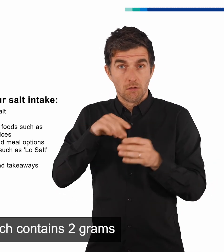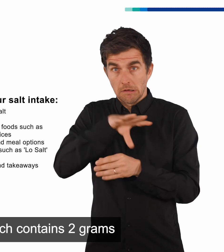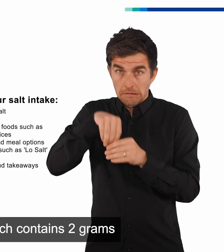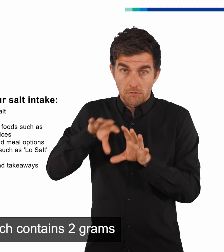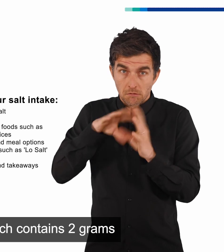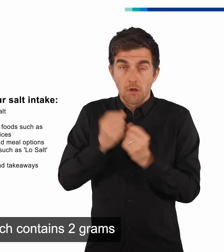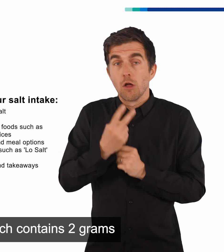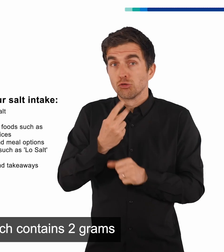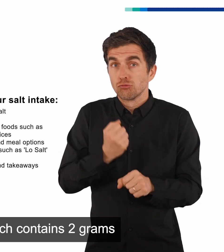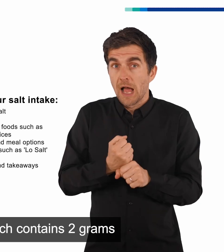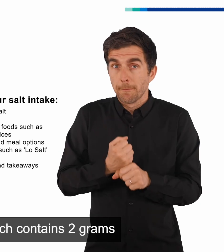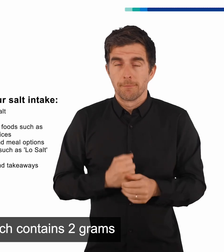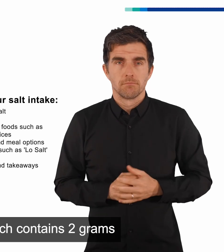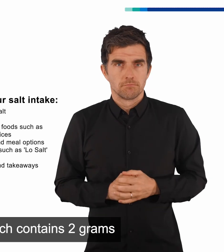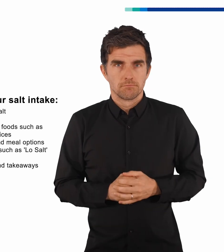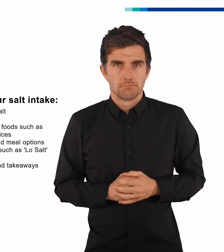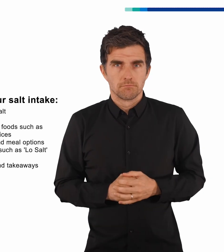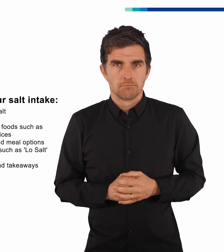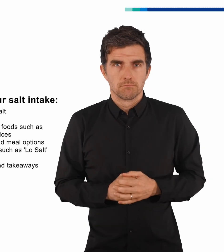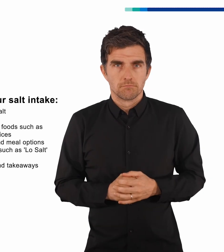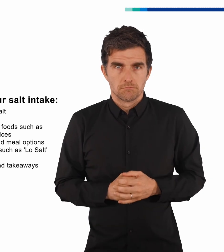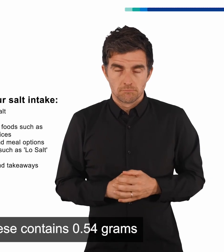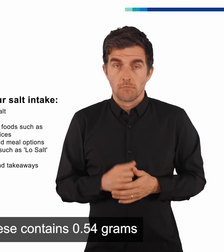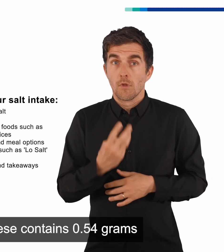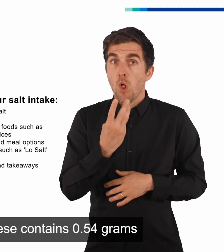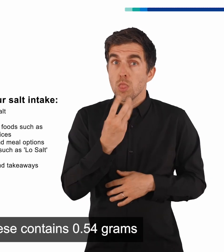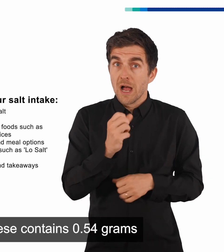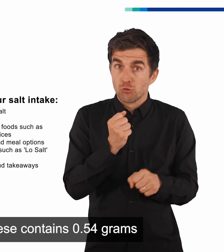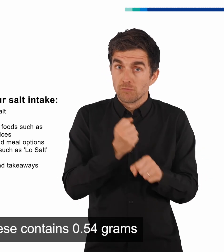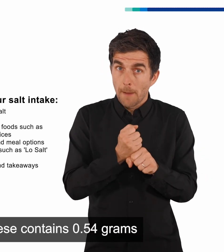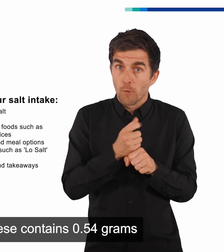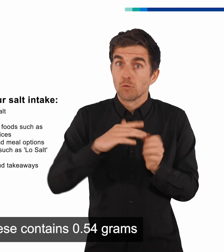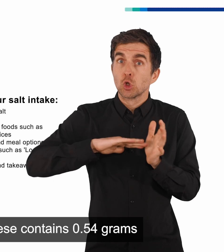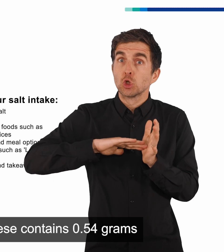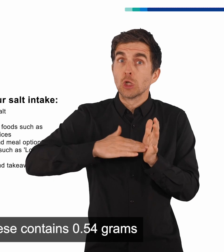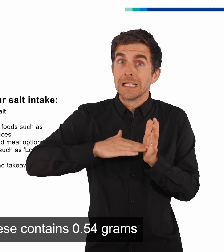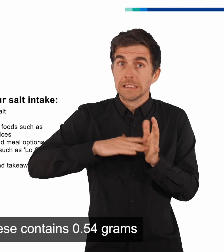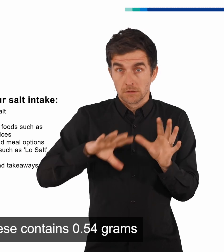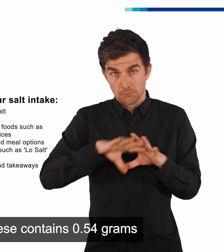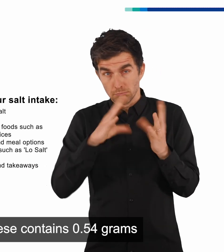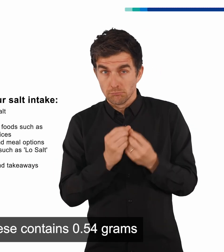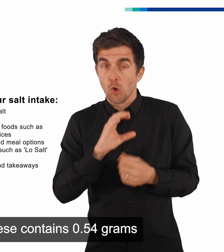Here are some tips to help reduce your salt intake. Reduce or avoid adding salt at the table or in